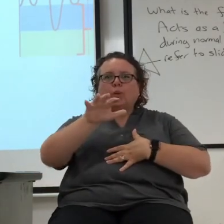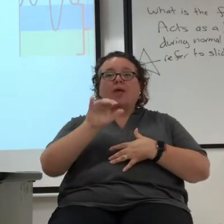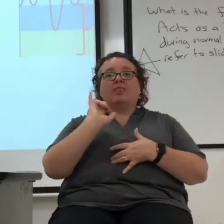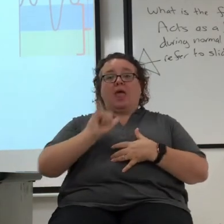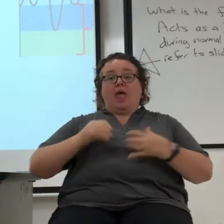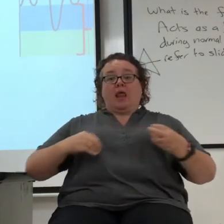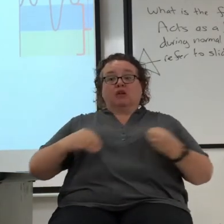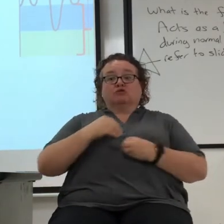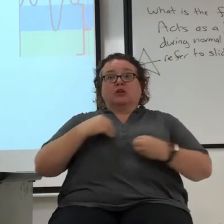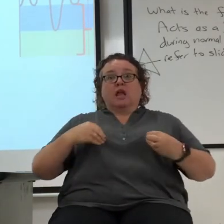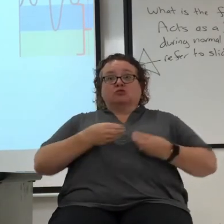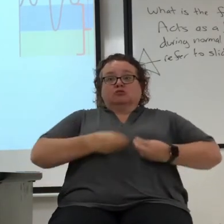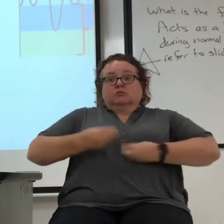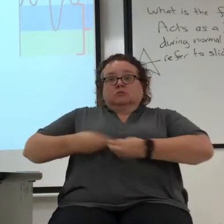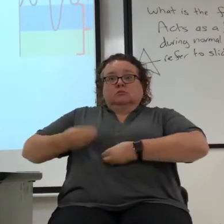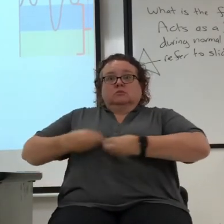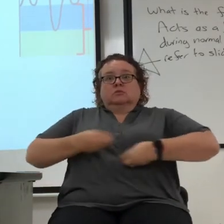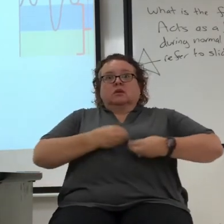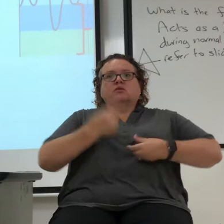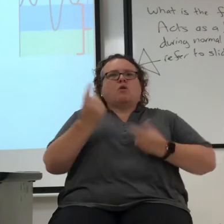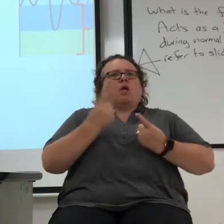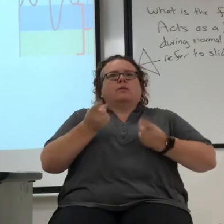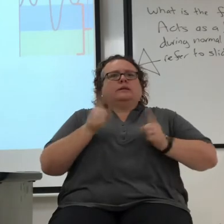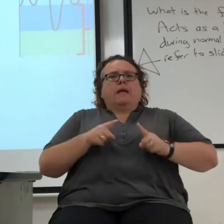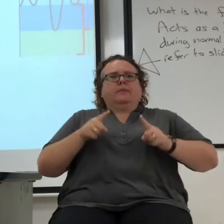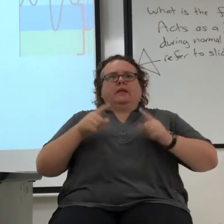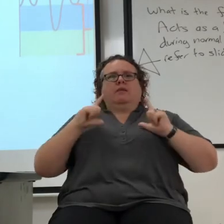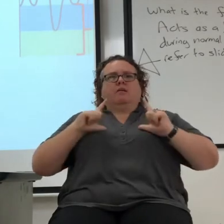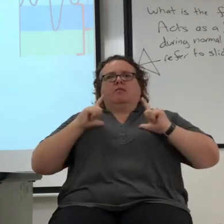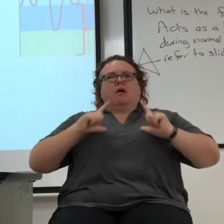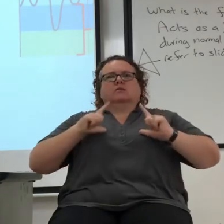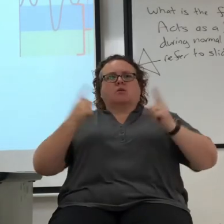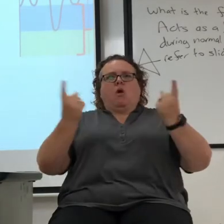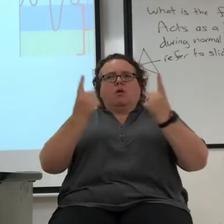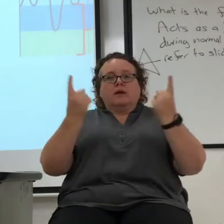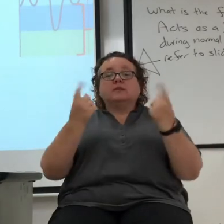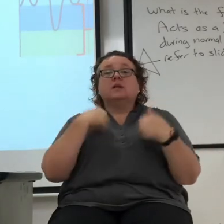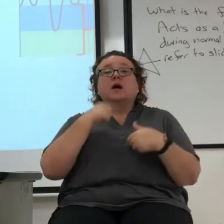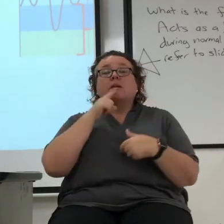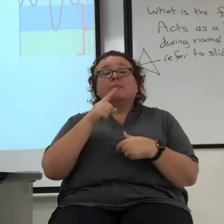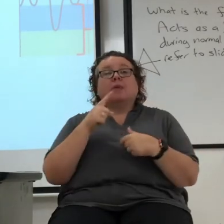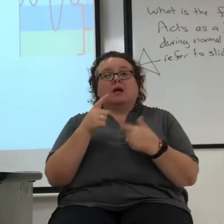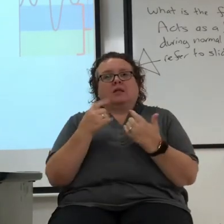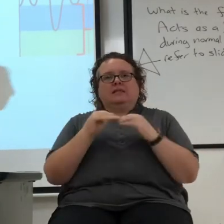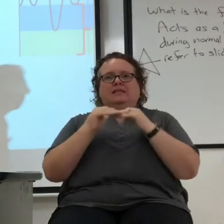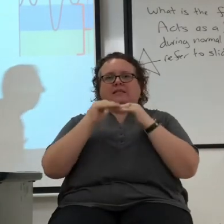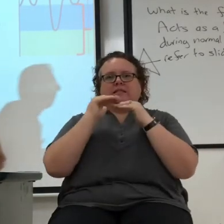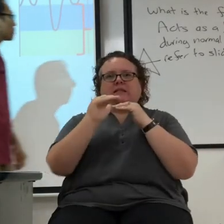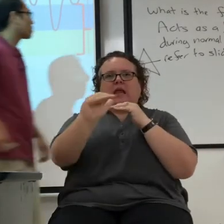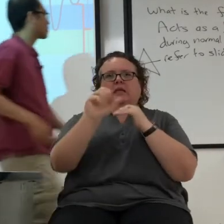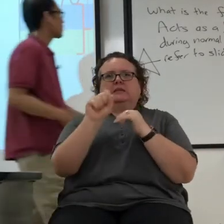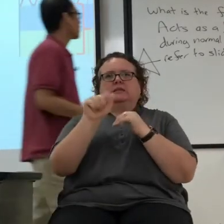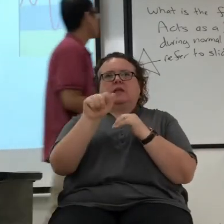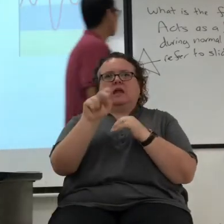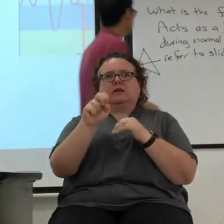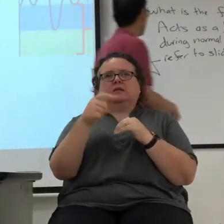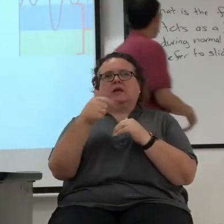happening, whether you take a breath in or breath out. The net effect is this: these steady state blood gases.